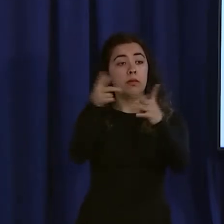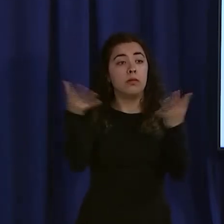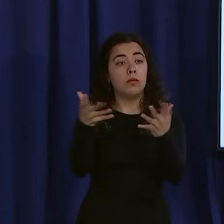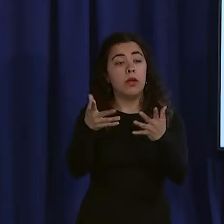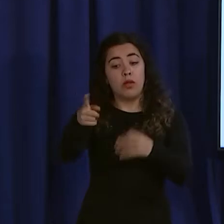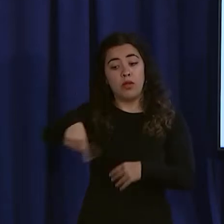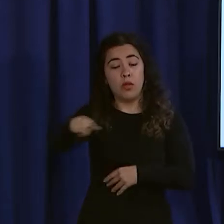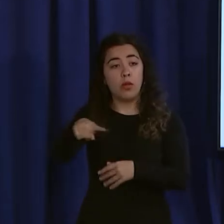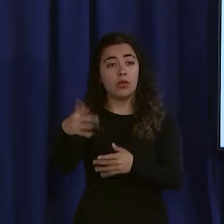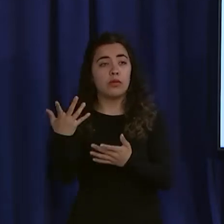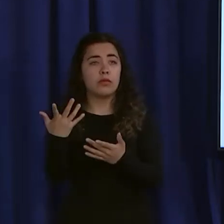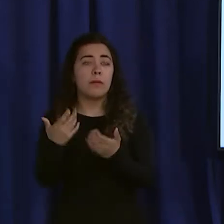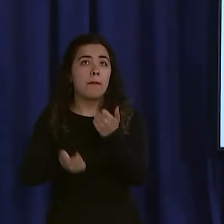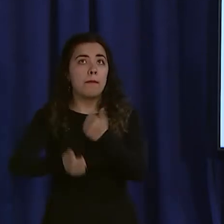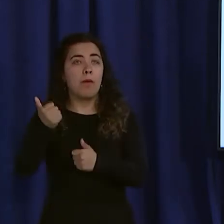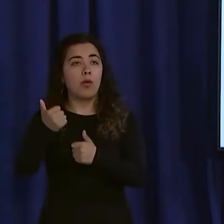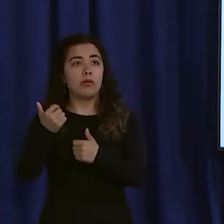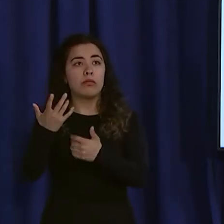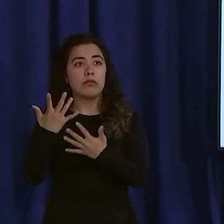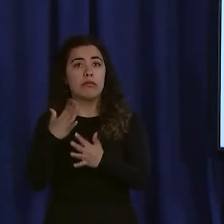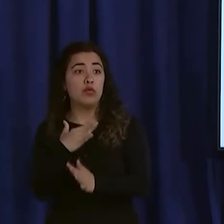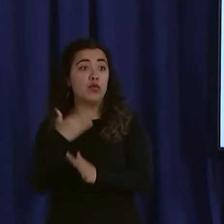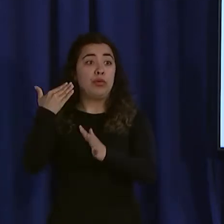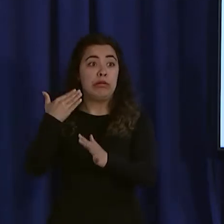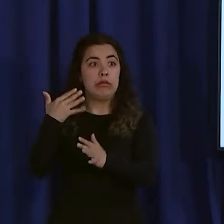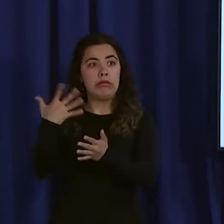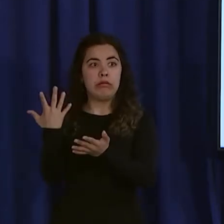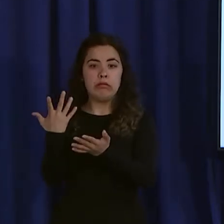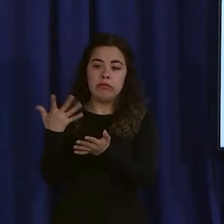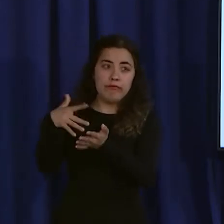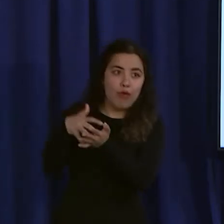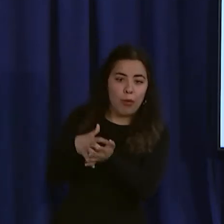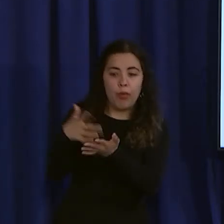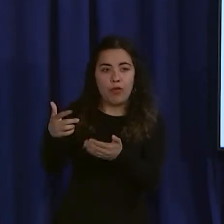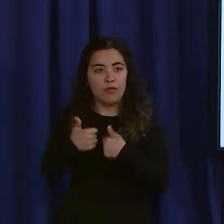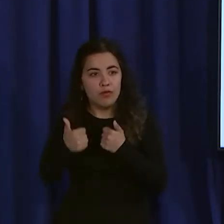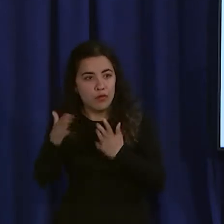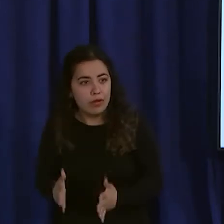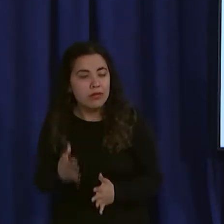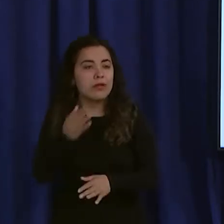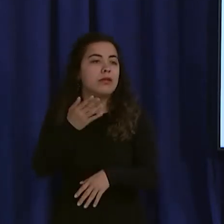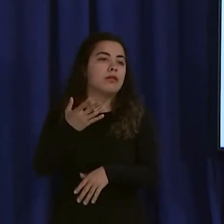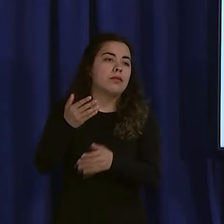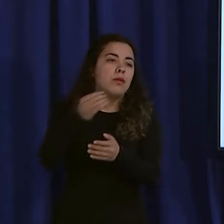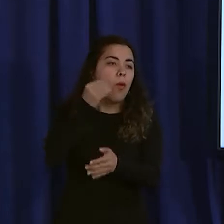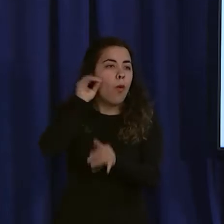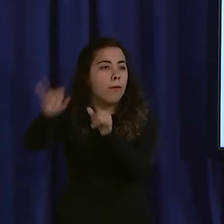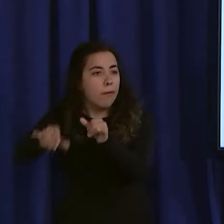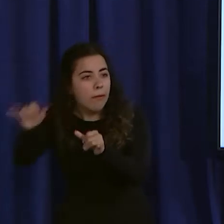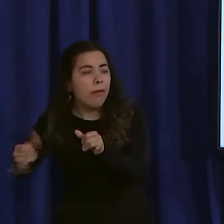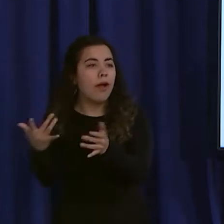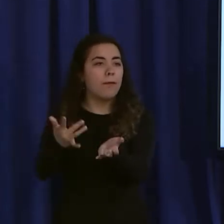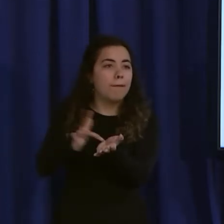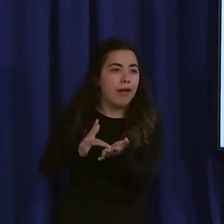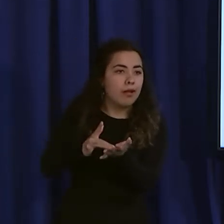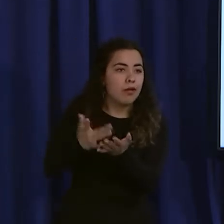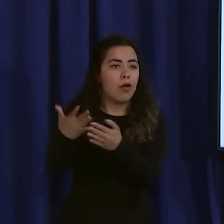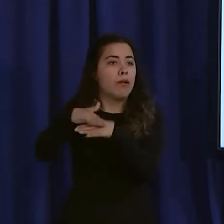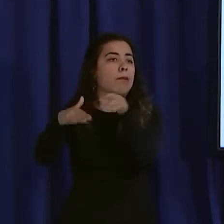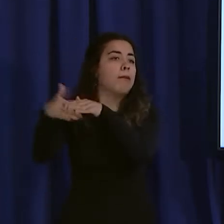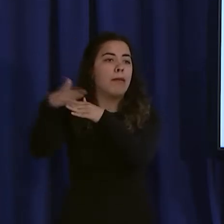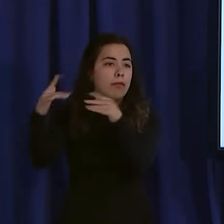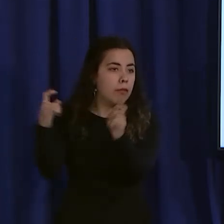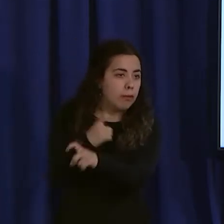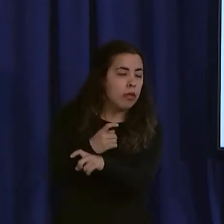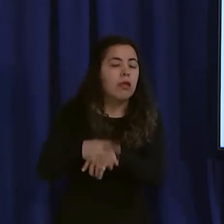no barriers. So you'll remember we started with homebound Chicago, people who had medical reasons and had difficulty leaving home, and we've been working with Chicago